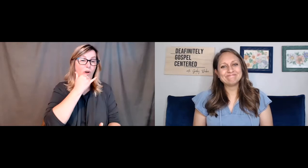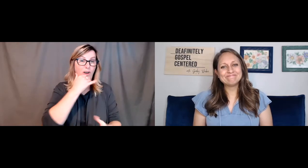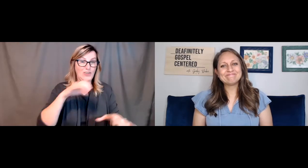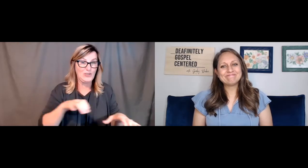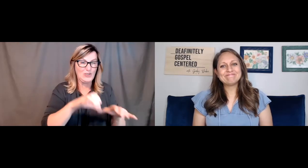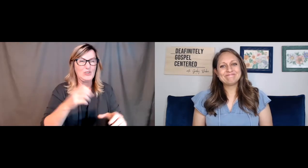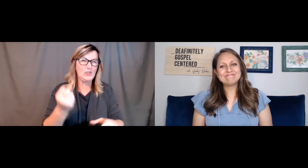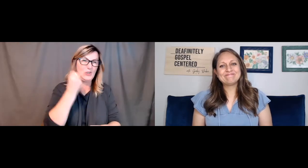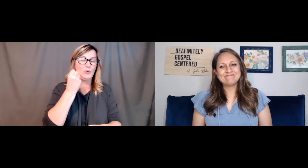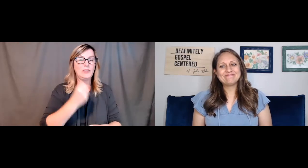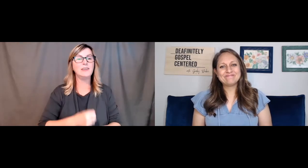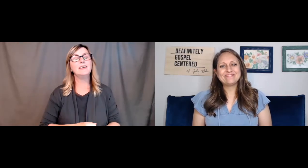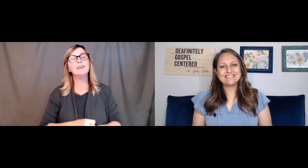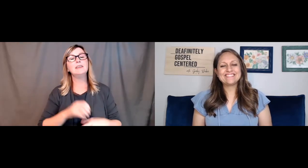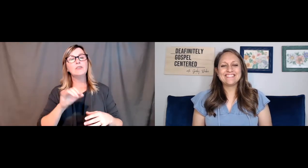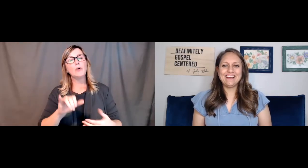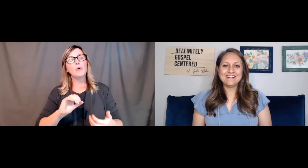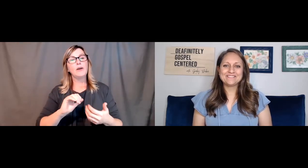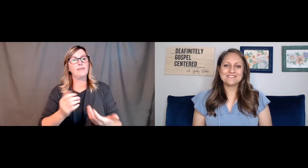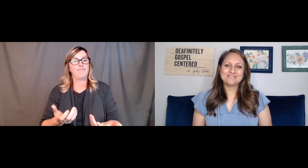mistake. That was not what I was supposed to do.